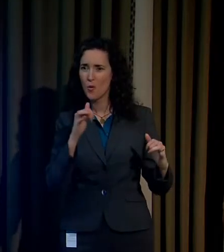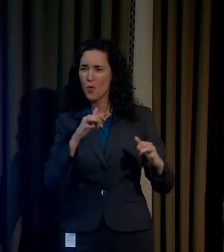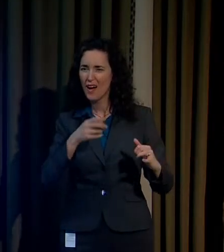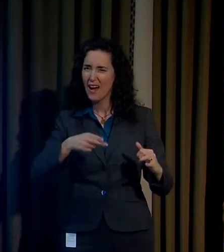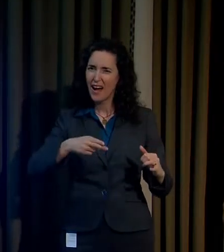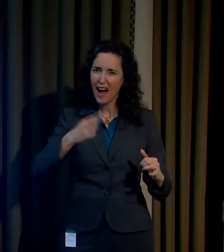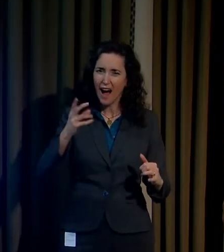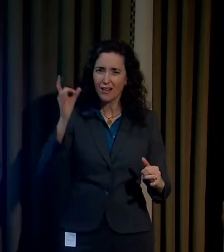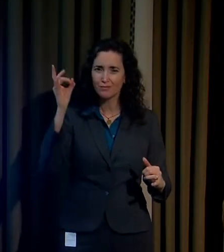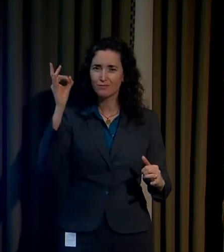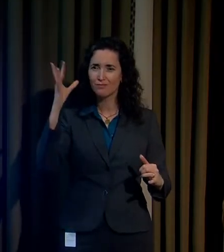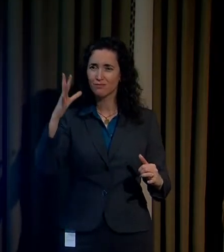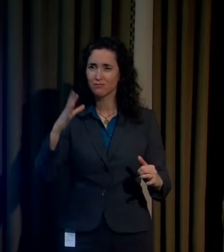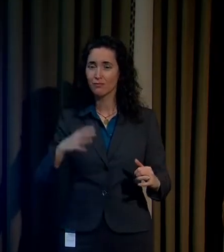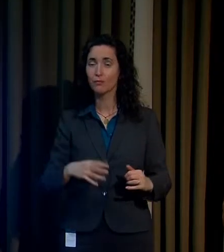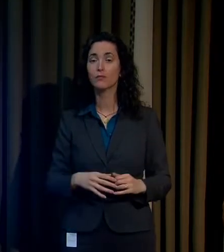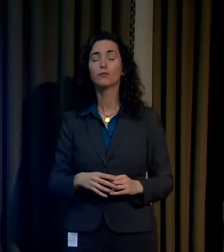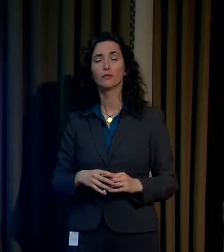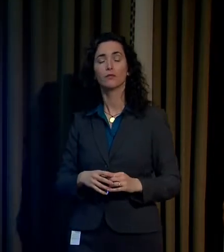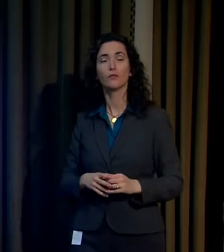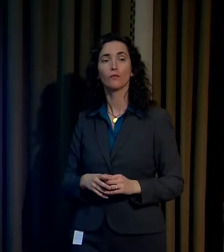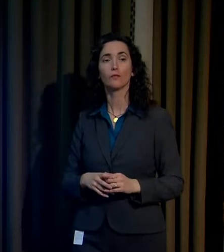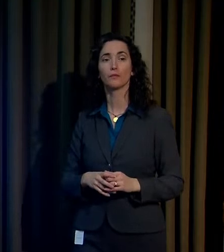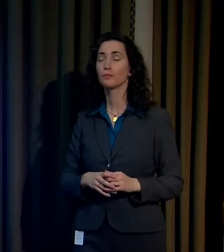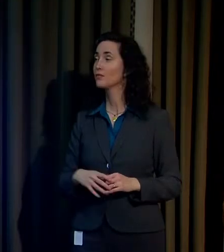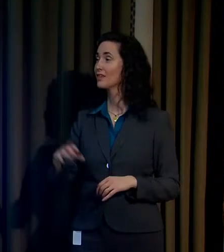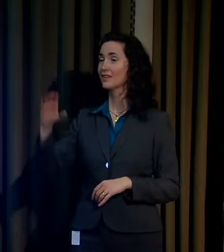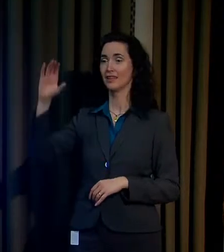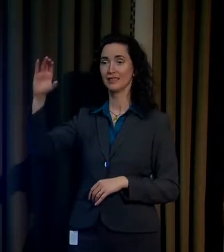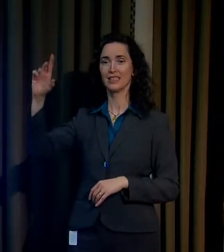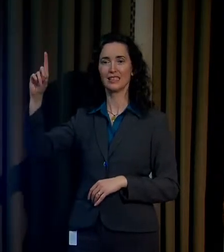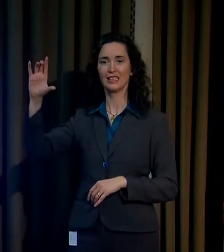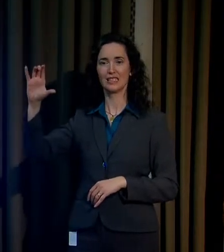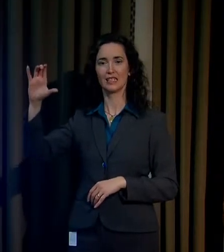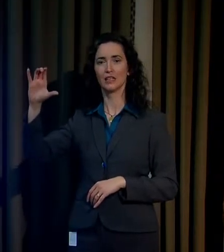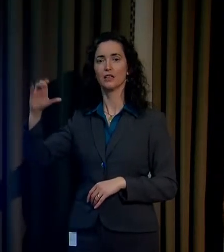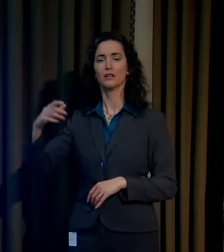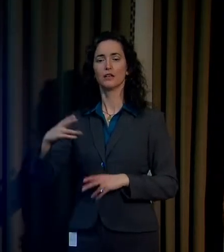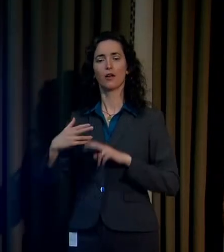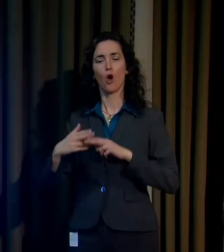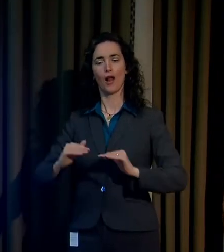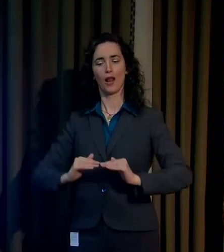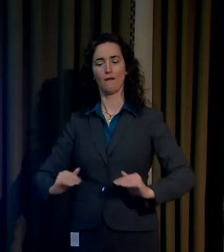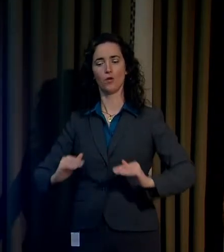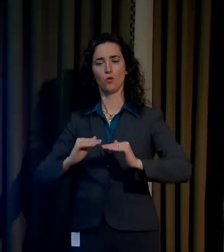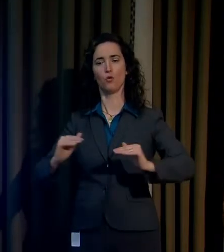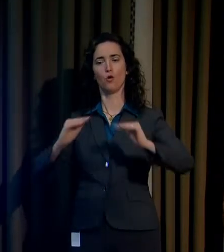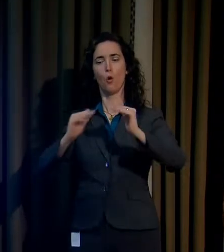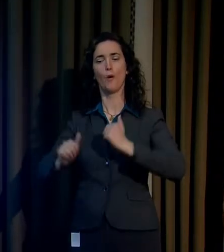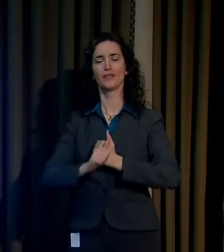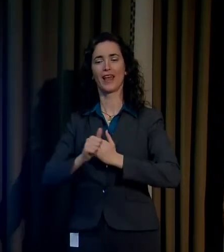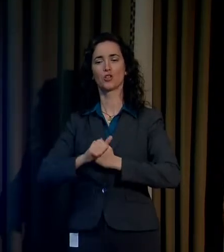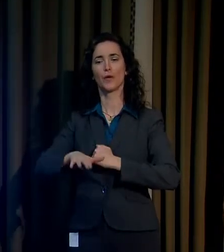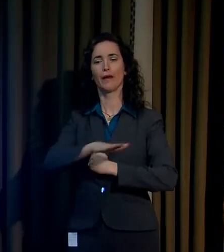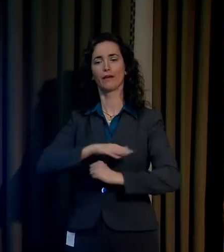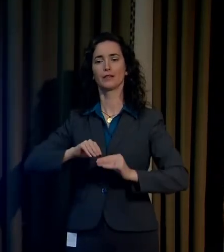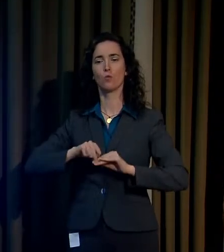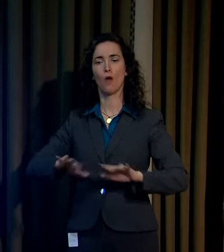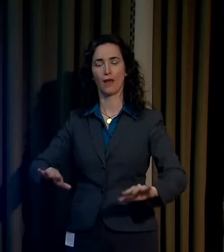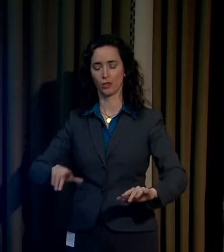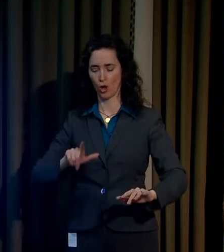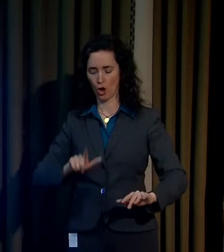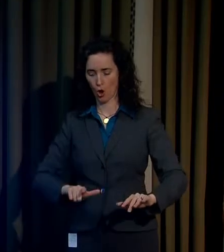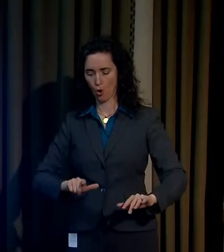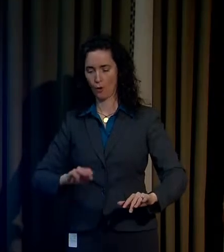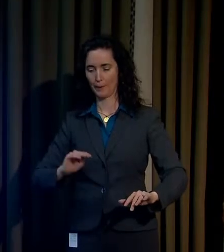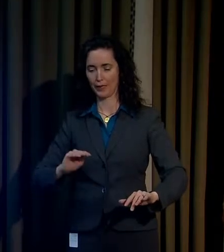is, that the CDC gives 4 categories of community transmission risk from low to